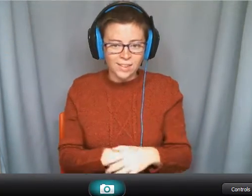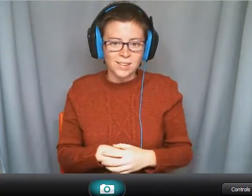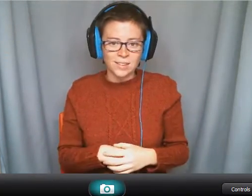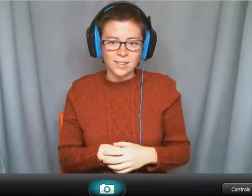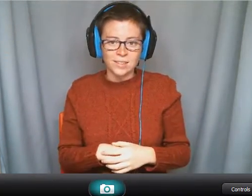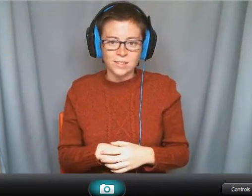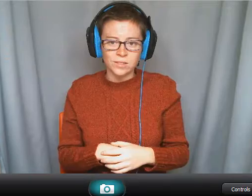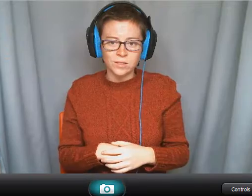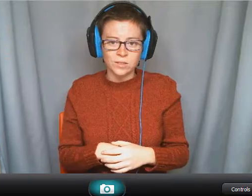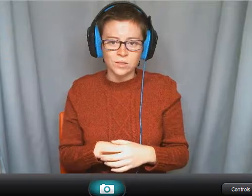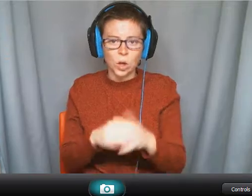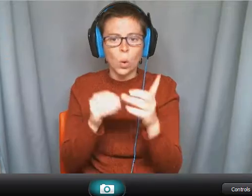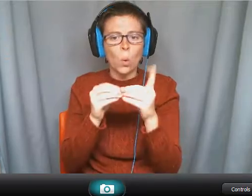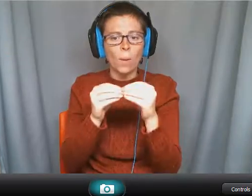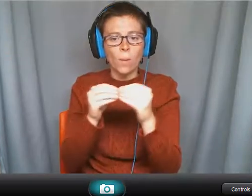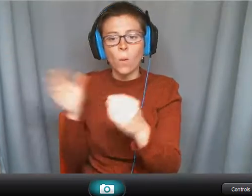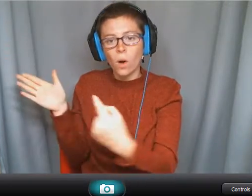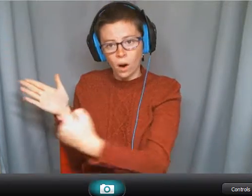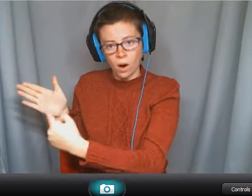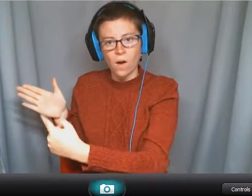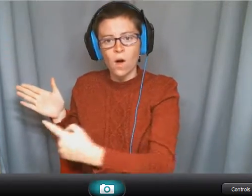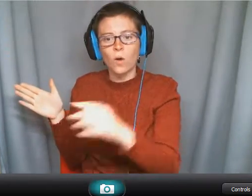smoke coming out of the... And then